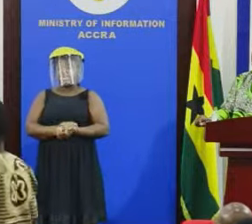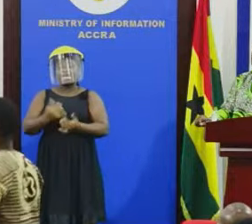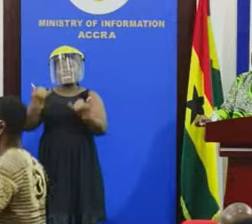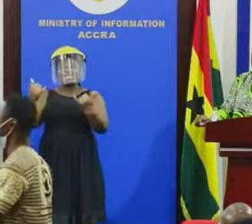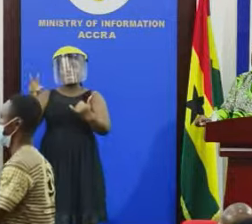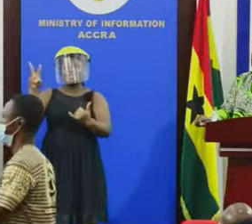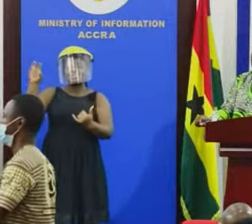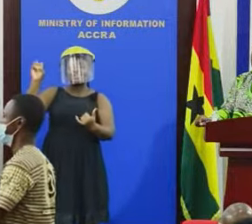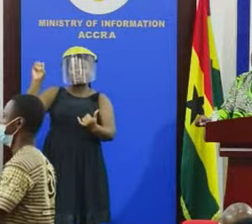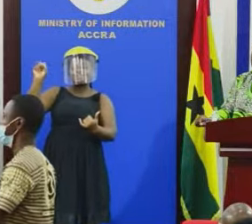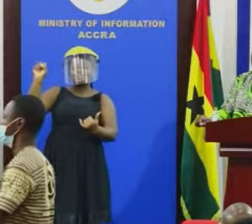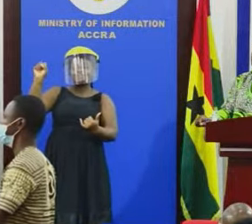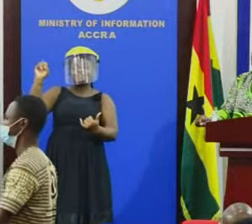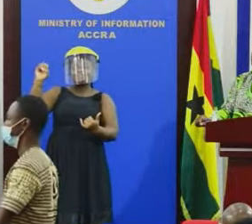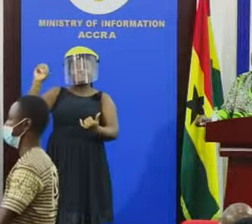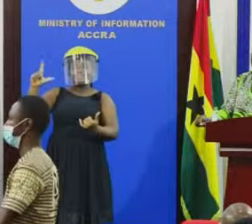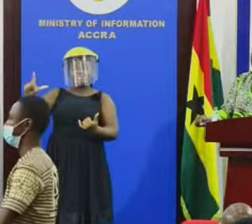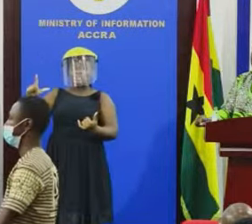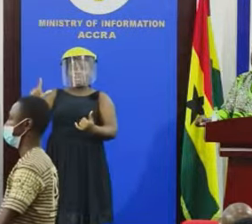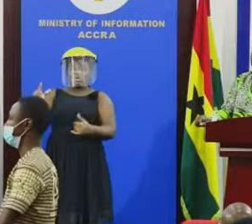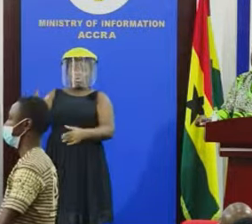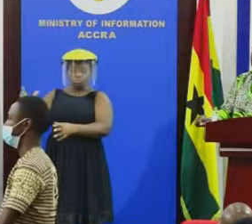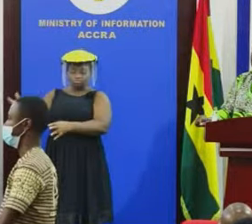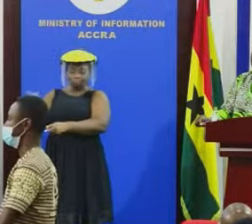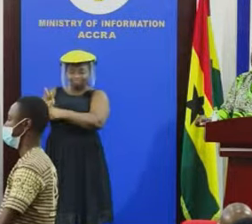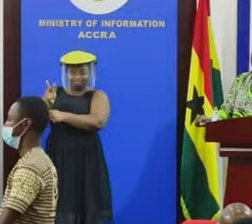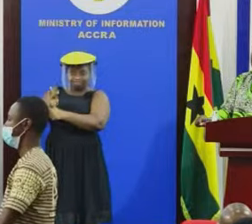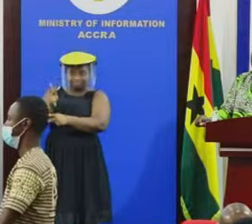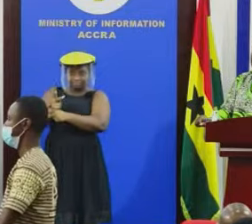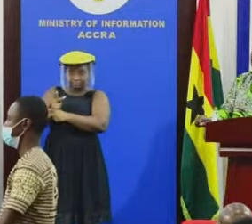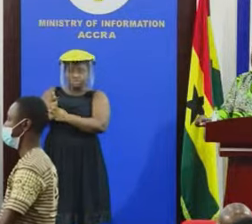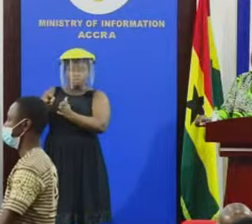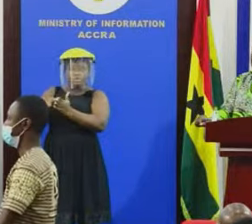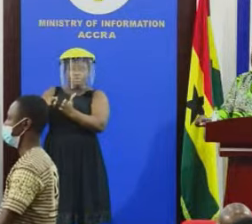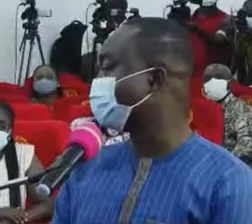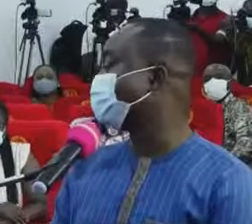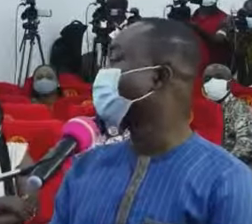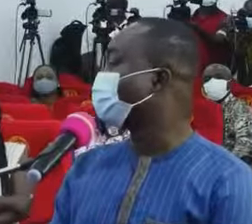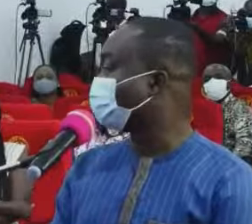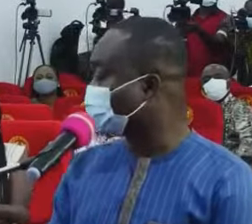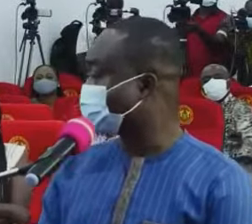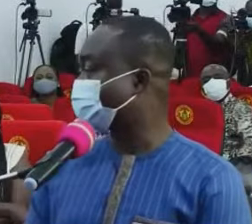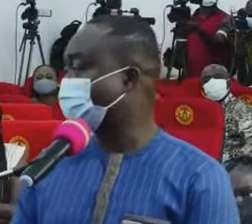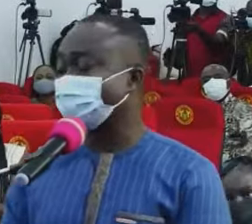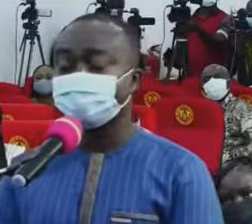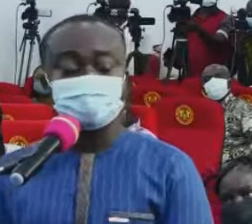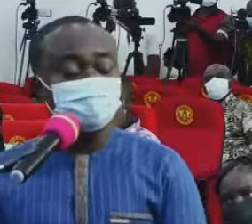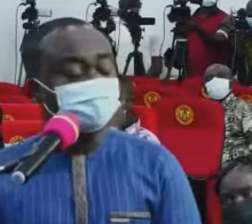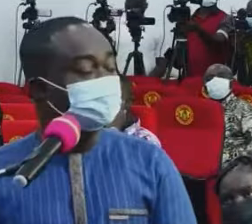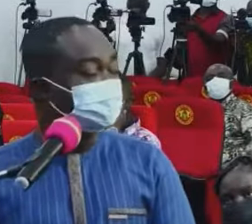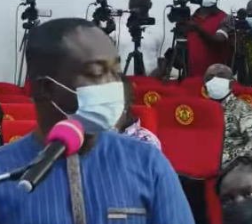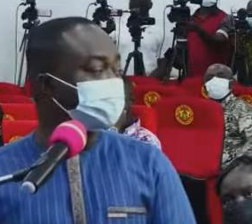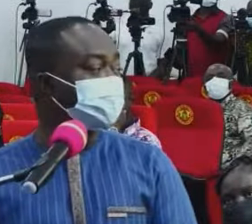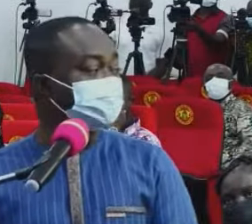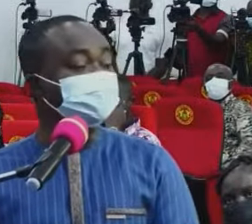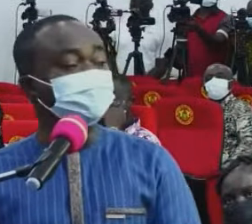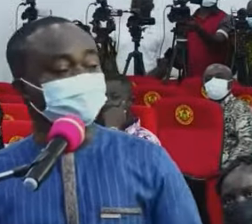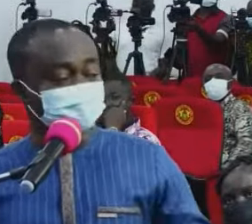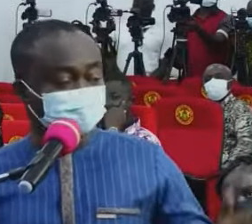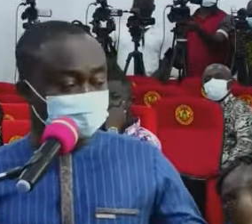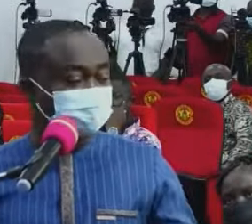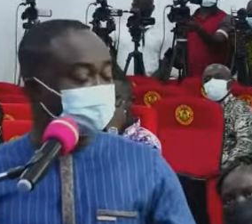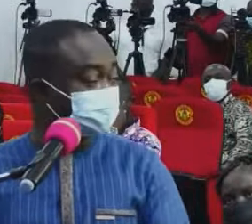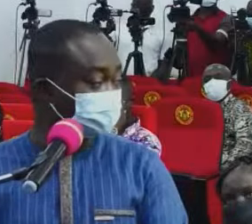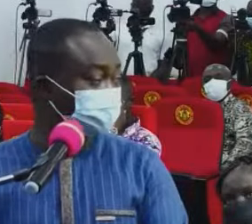The vessel was initially detained. When the report came, the vessel was detained, and